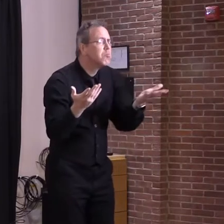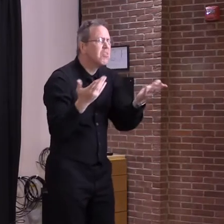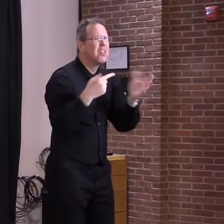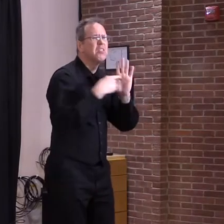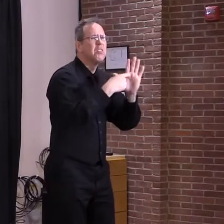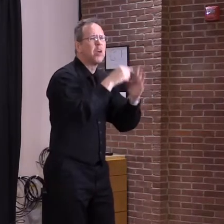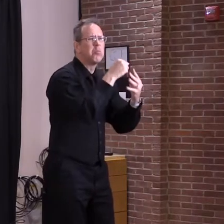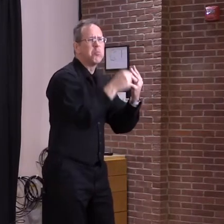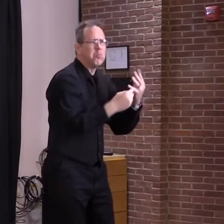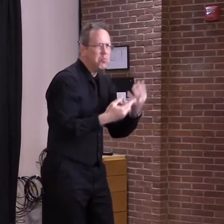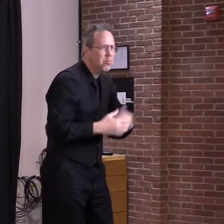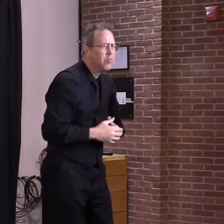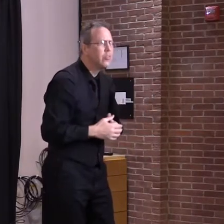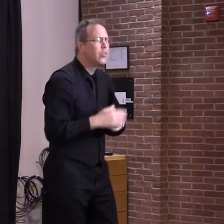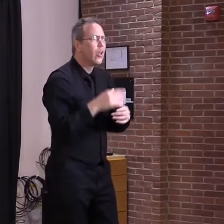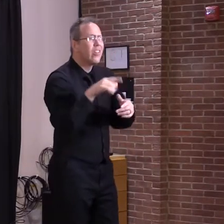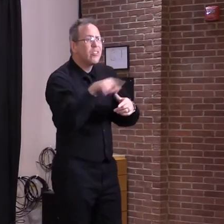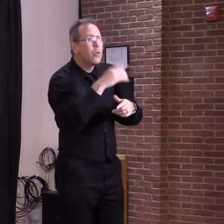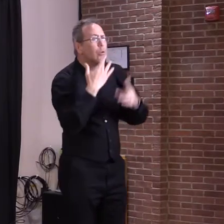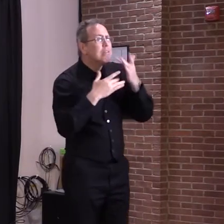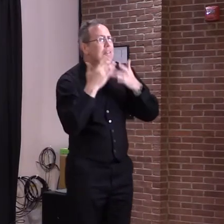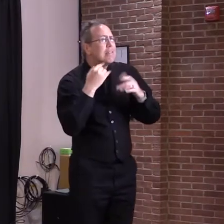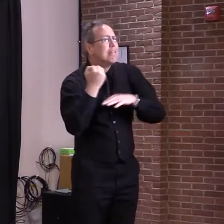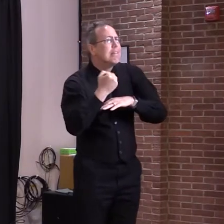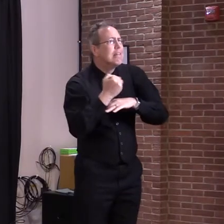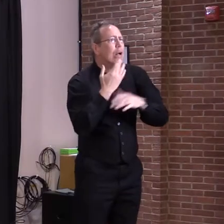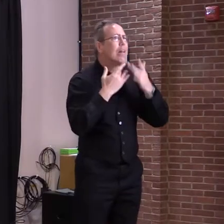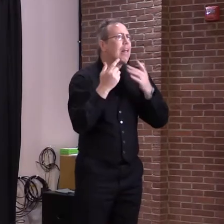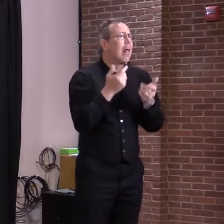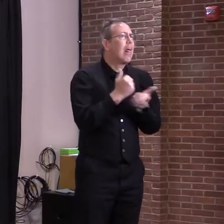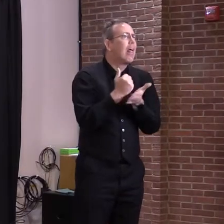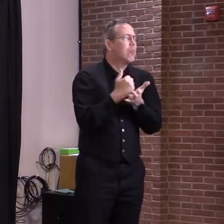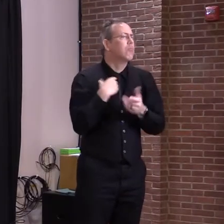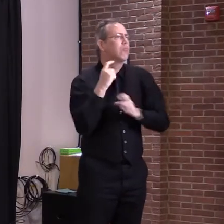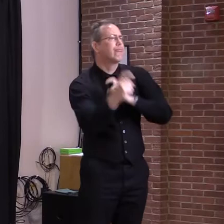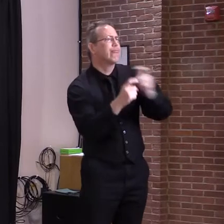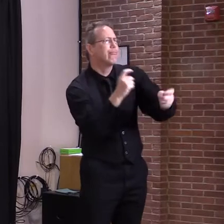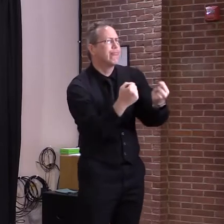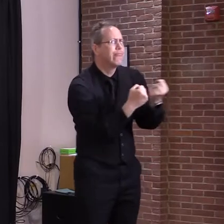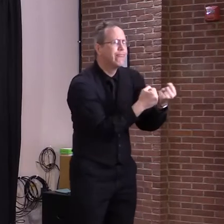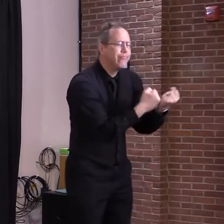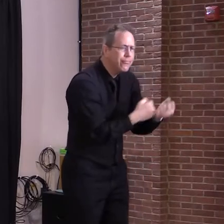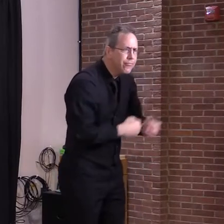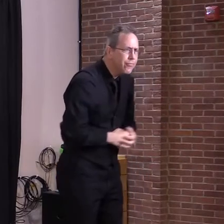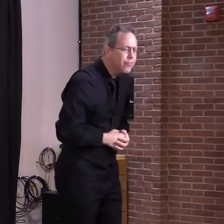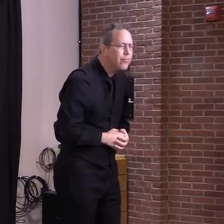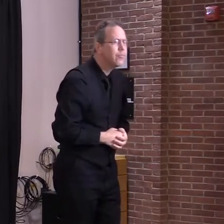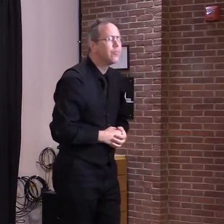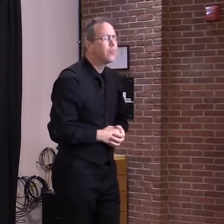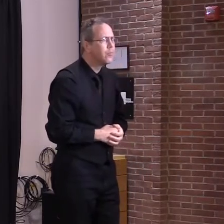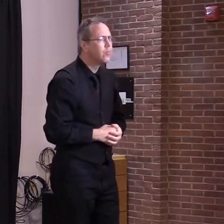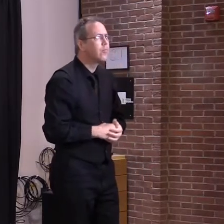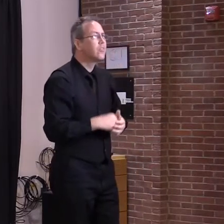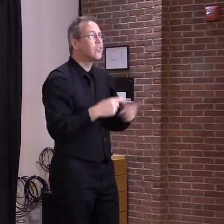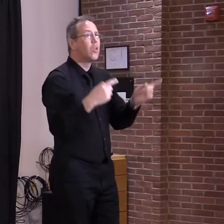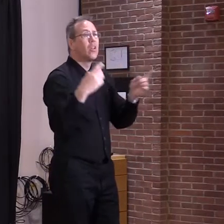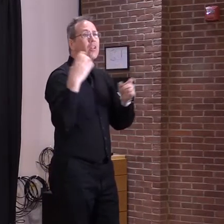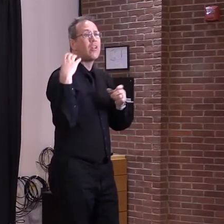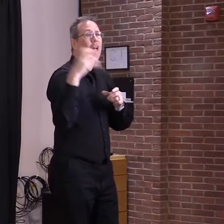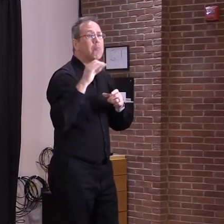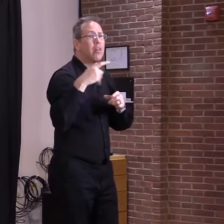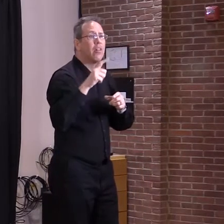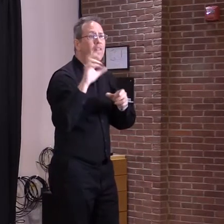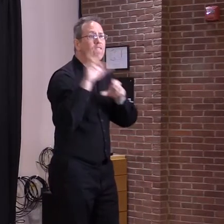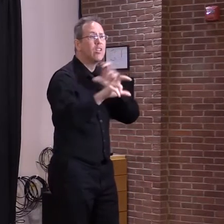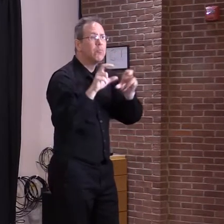like restaurants and breweries. Working in tandem with capital investment program is something we call Grand List Enhancement